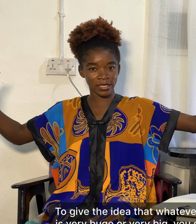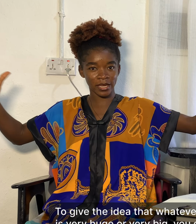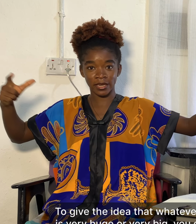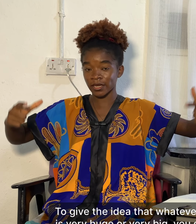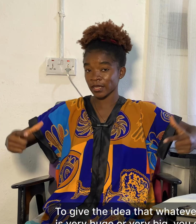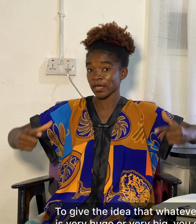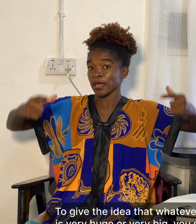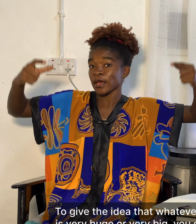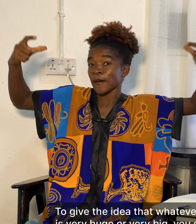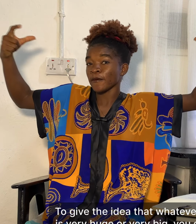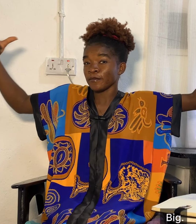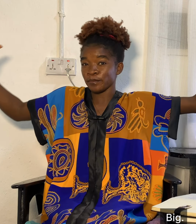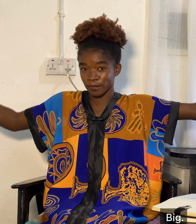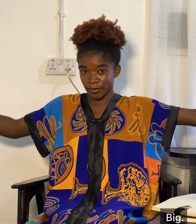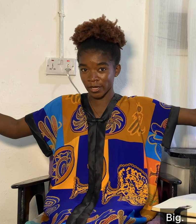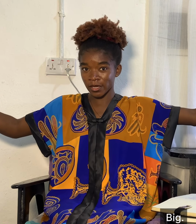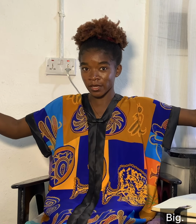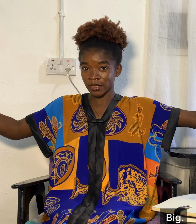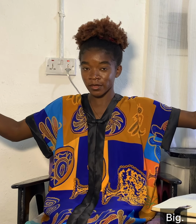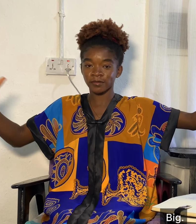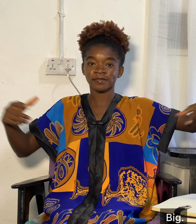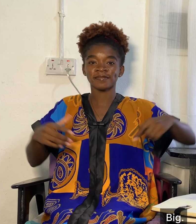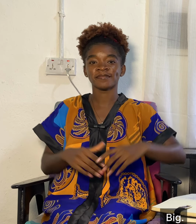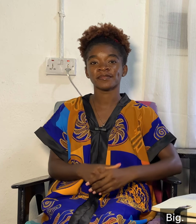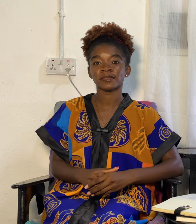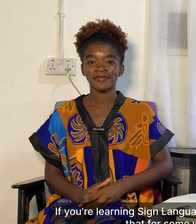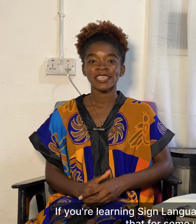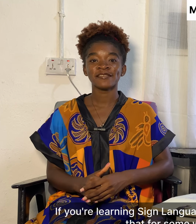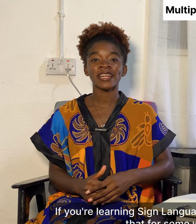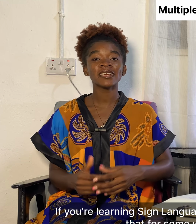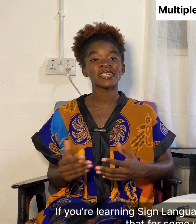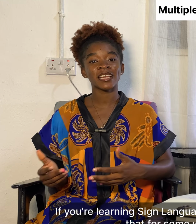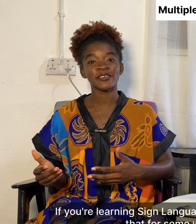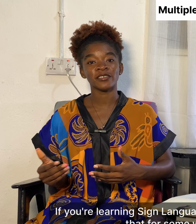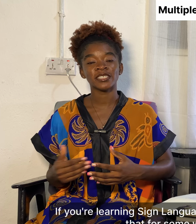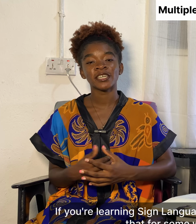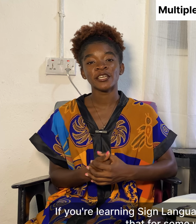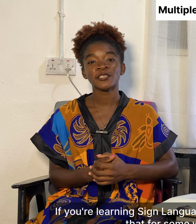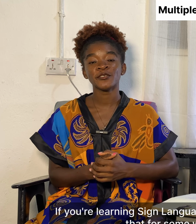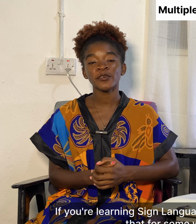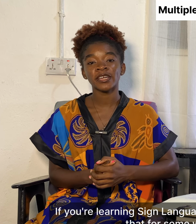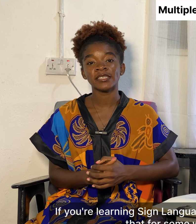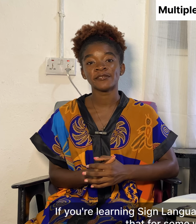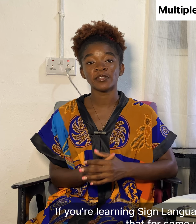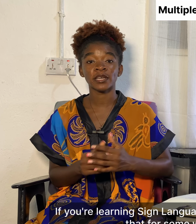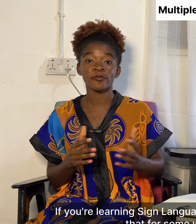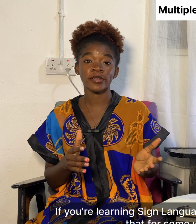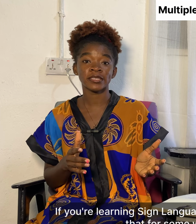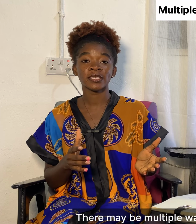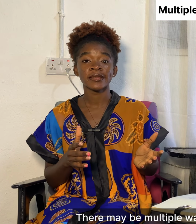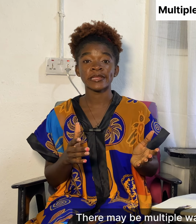sign. Big. If you're learning sign language, you should know that for some words, there may